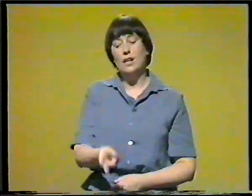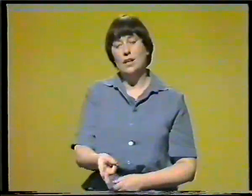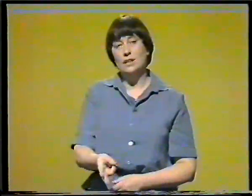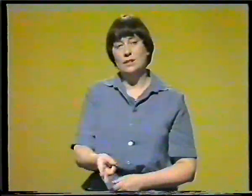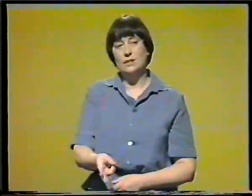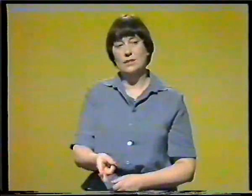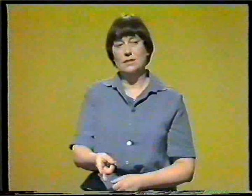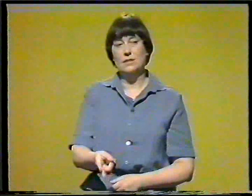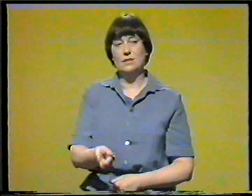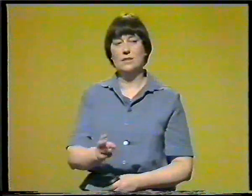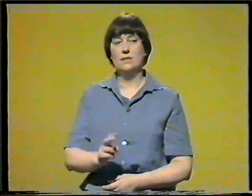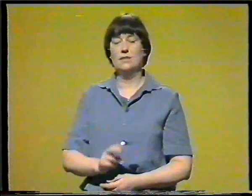again.